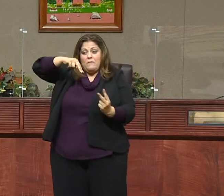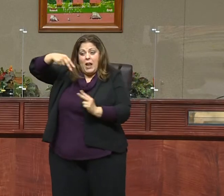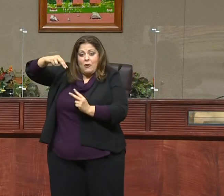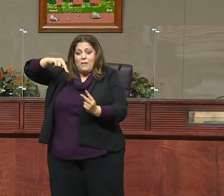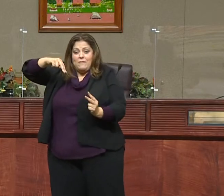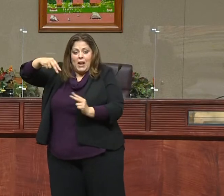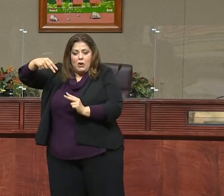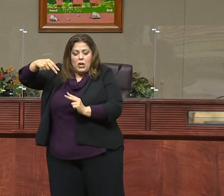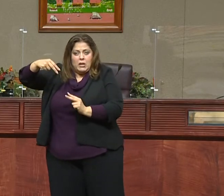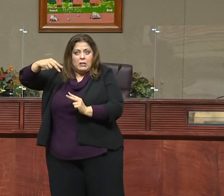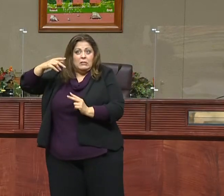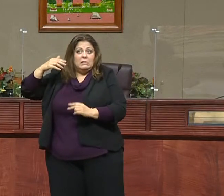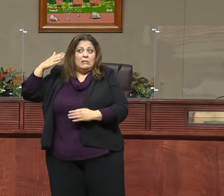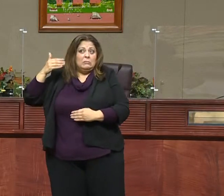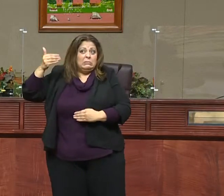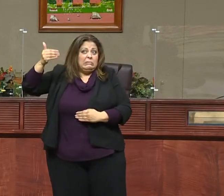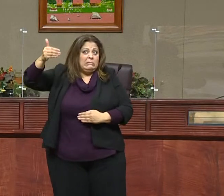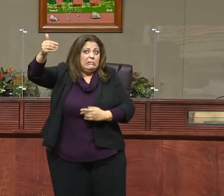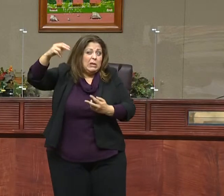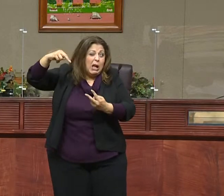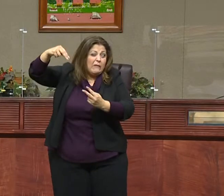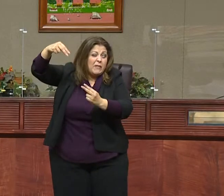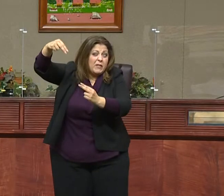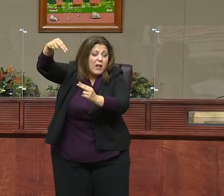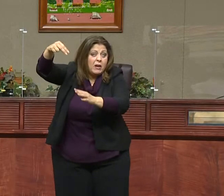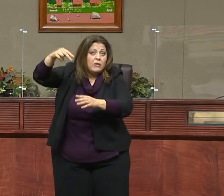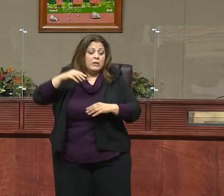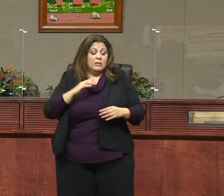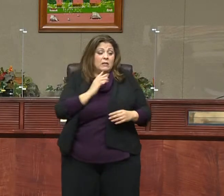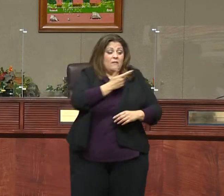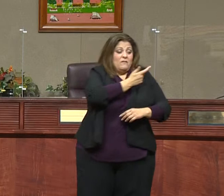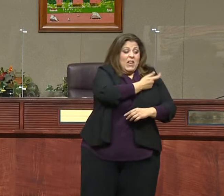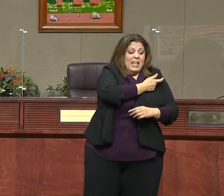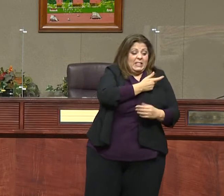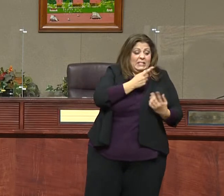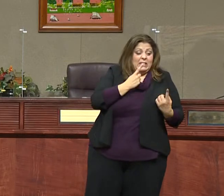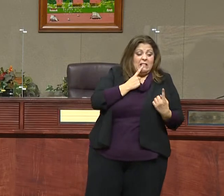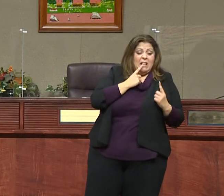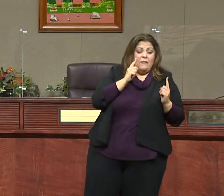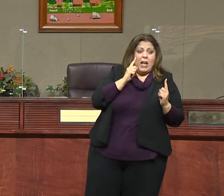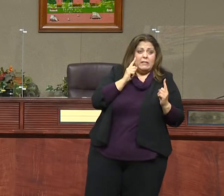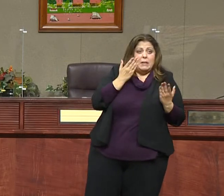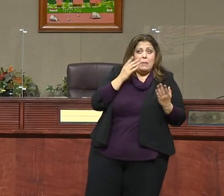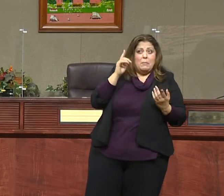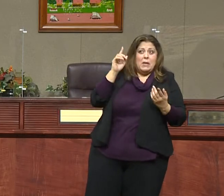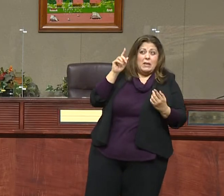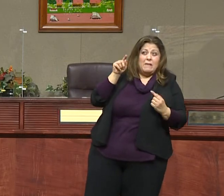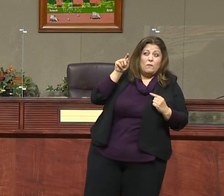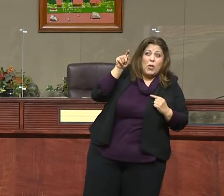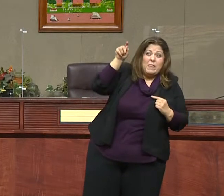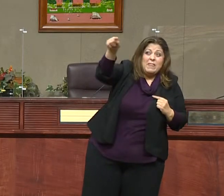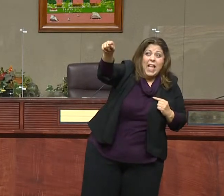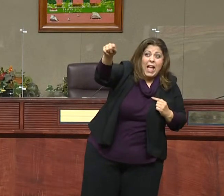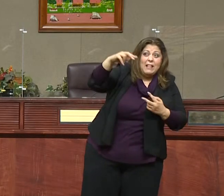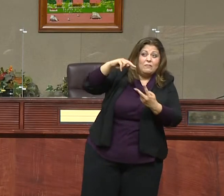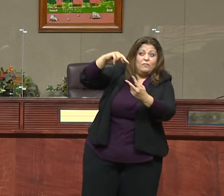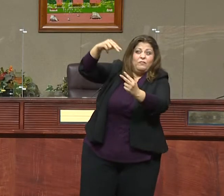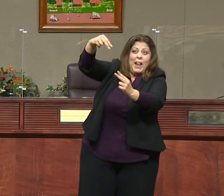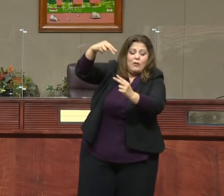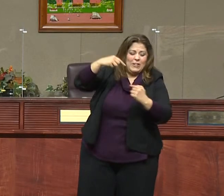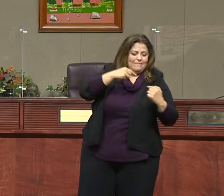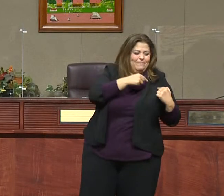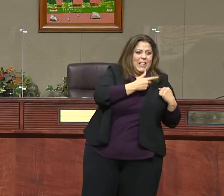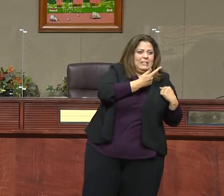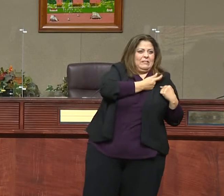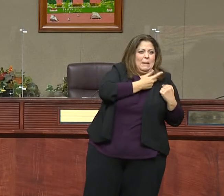built towards the current virus, but may have some reduced effectiveness against a future virus. And so I think